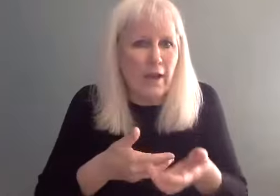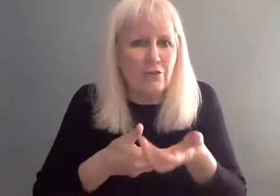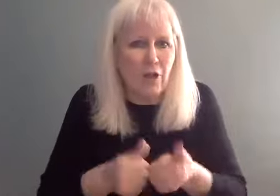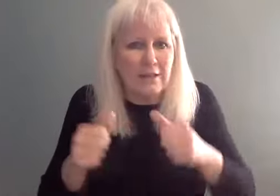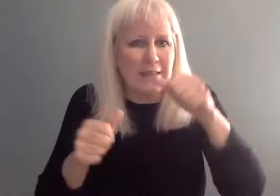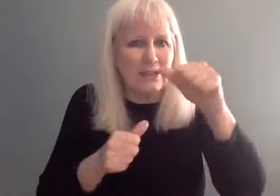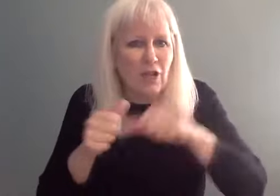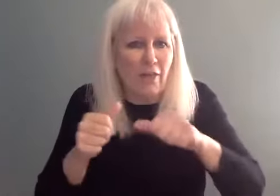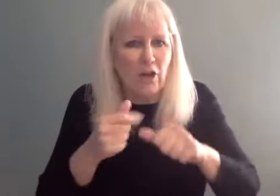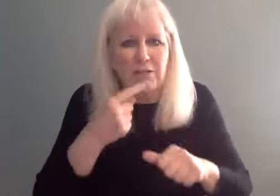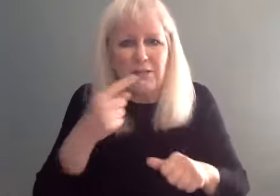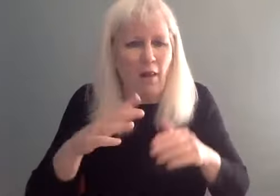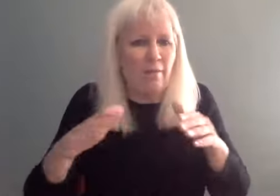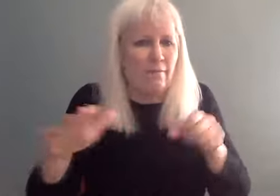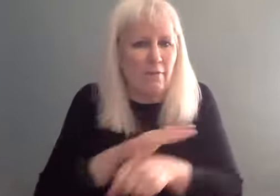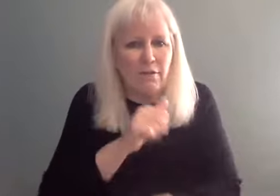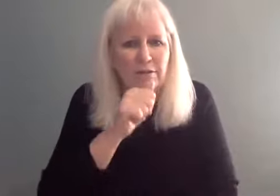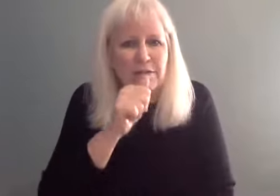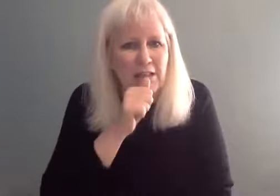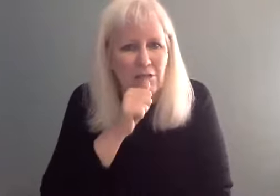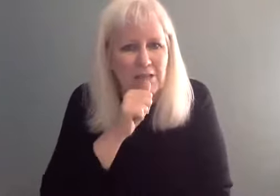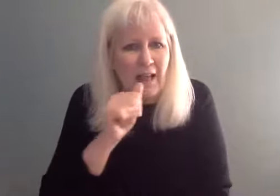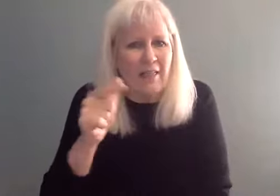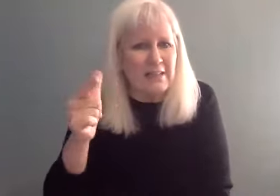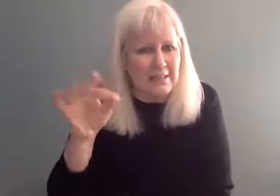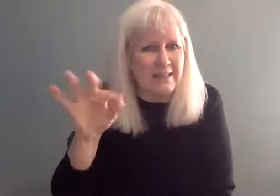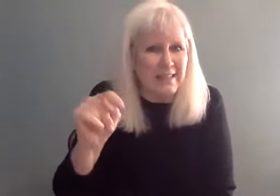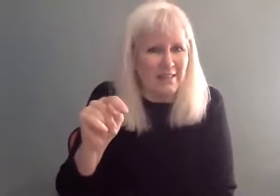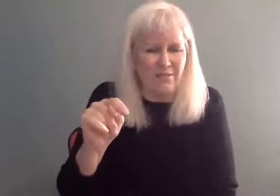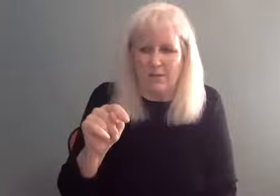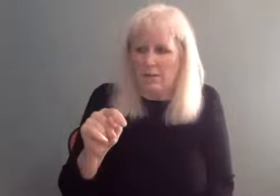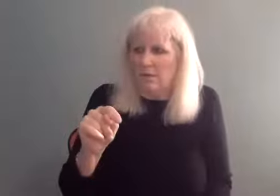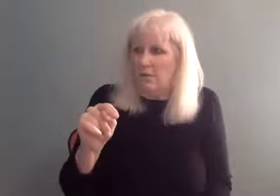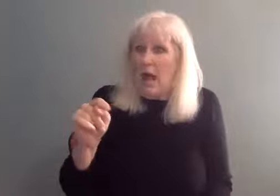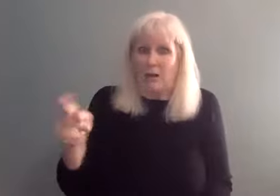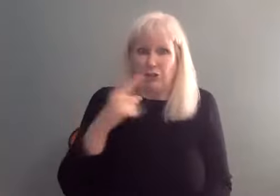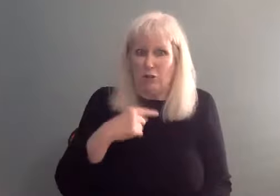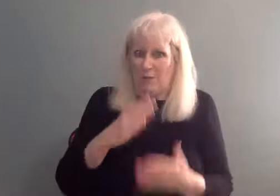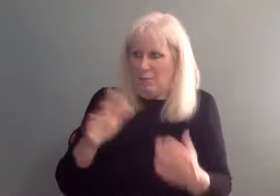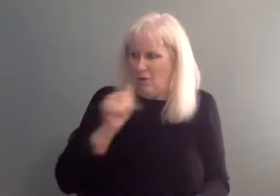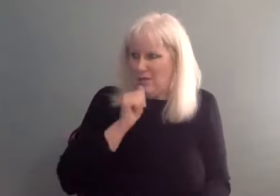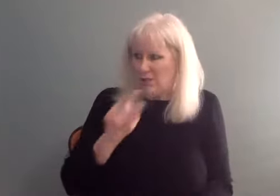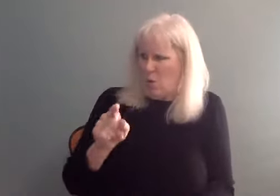who shares back. And then I thought, oh my gosh, she's sicker than me. So,